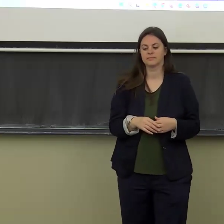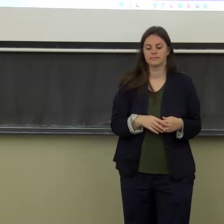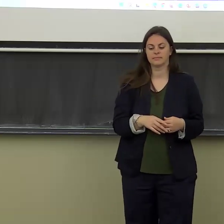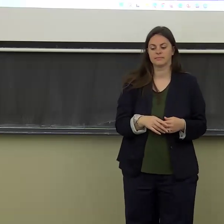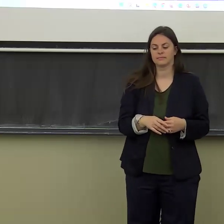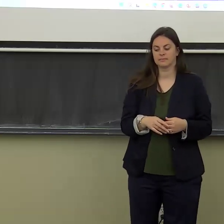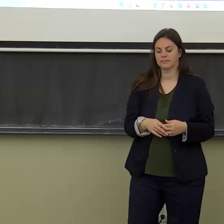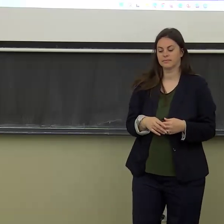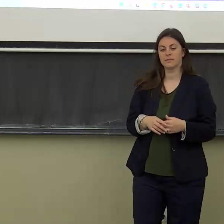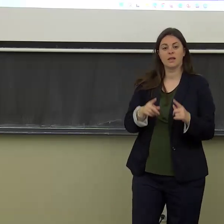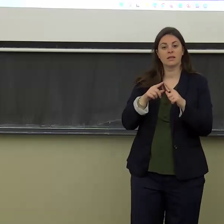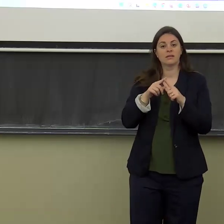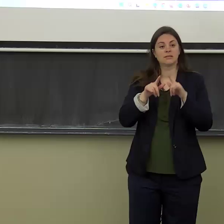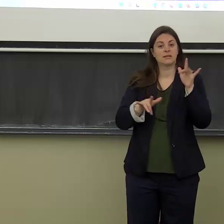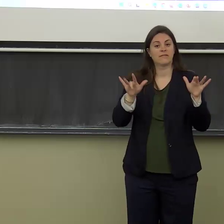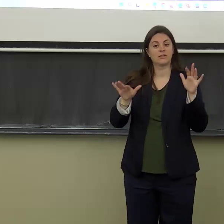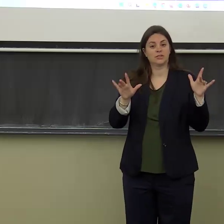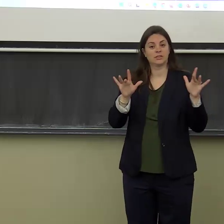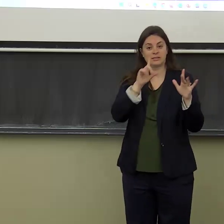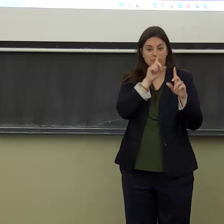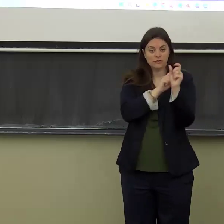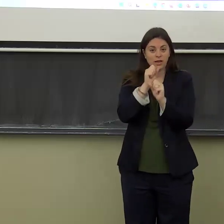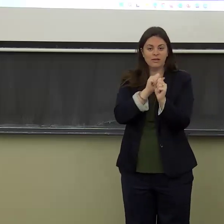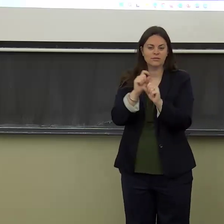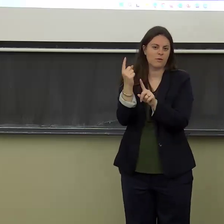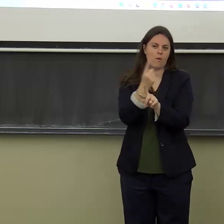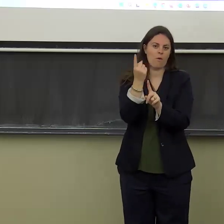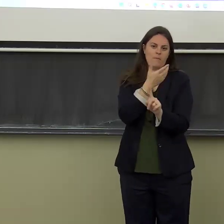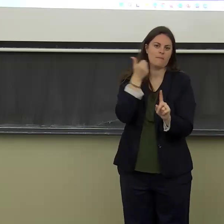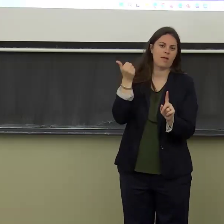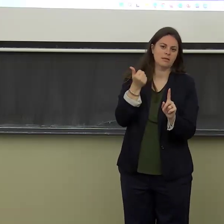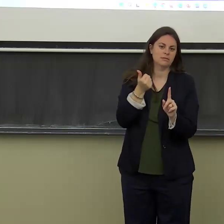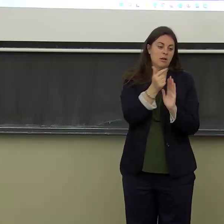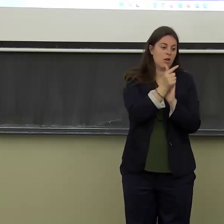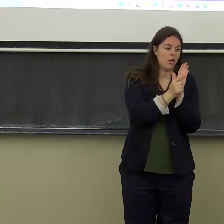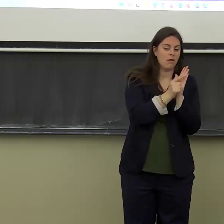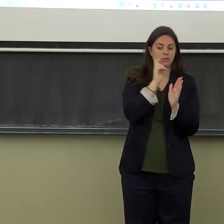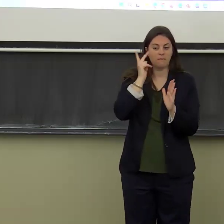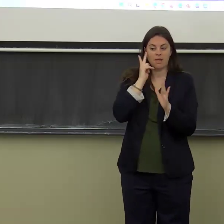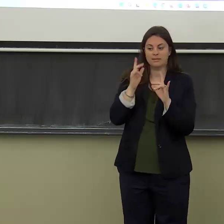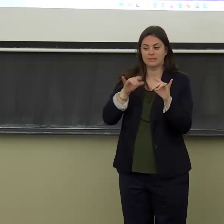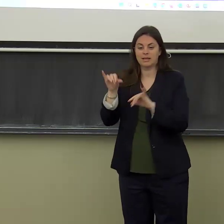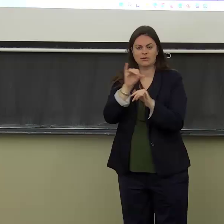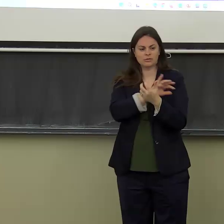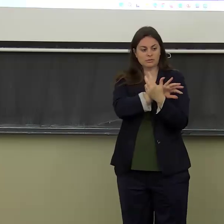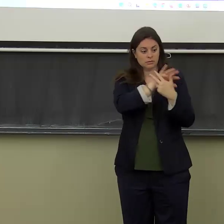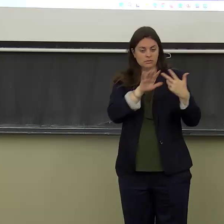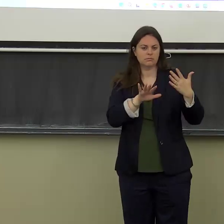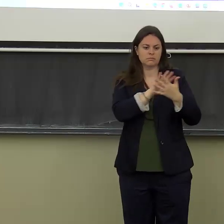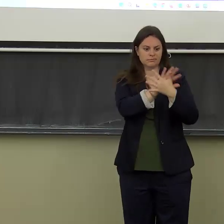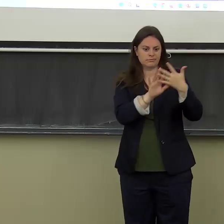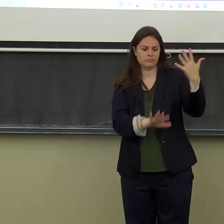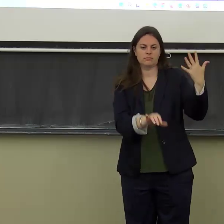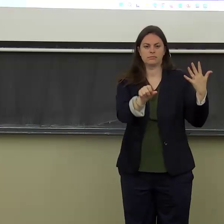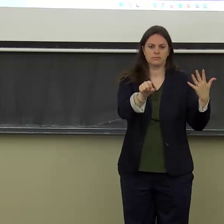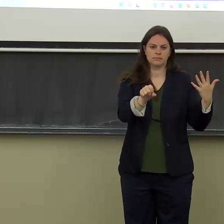diversity of tactics is always the way. So law, yes, policy, yes, standards, yes, like all of that is there, and that infrastructure needs